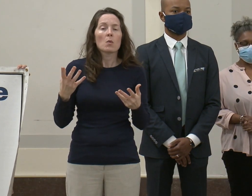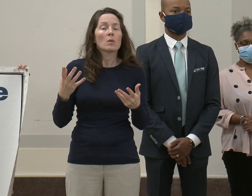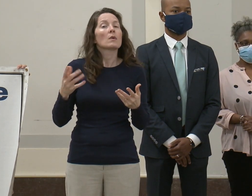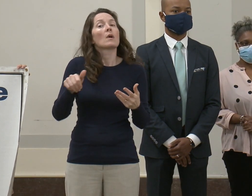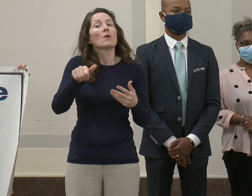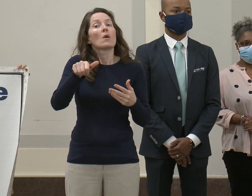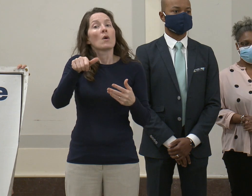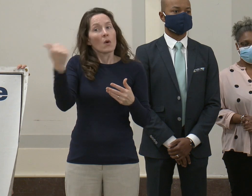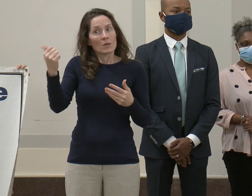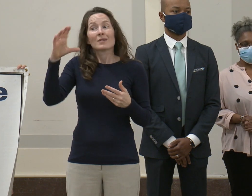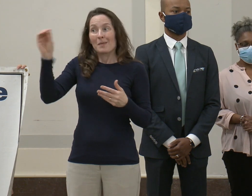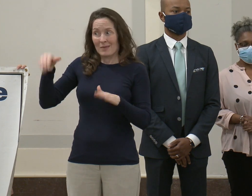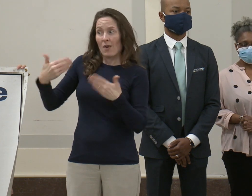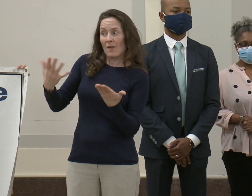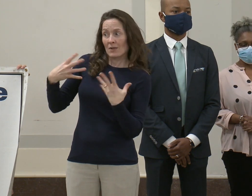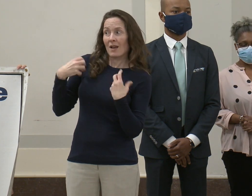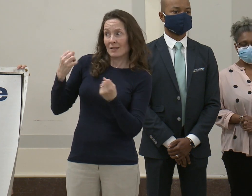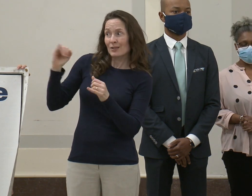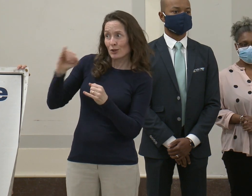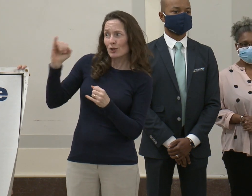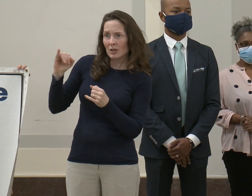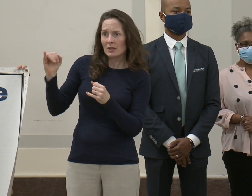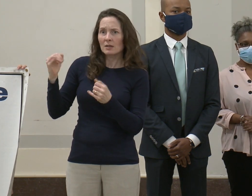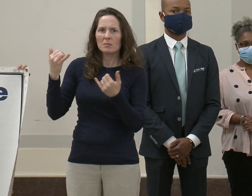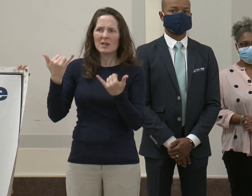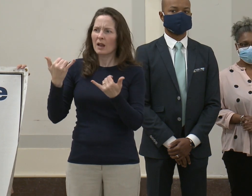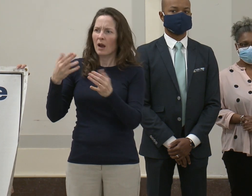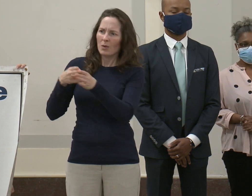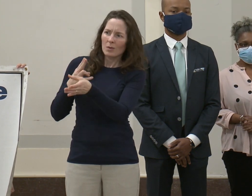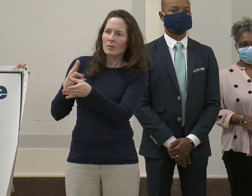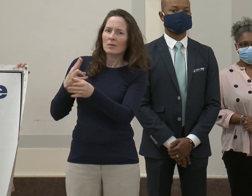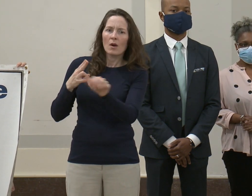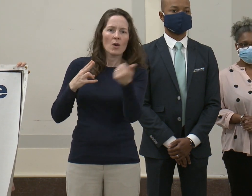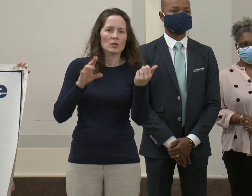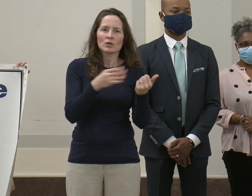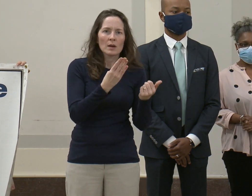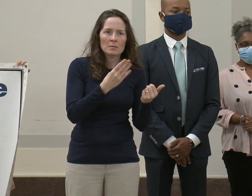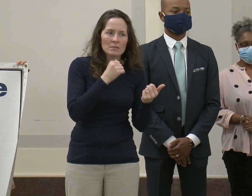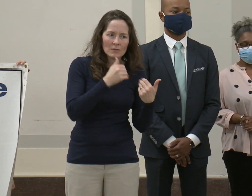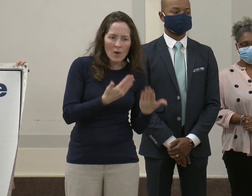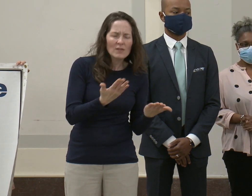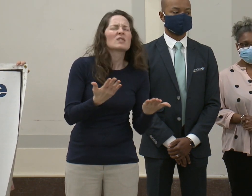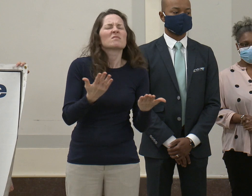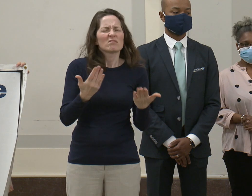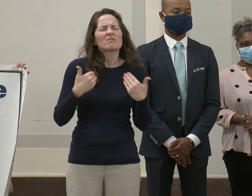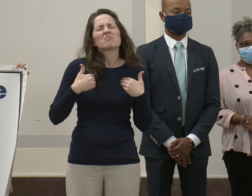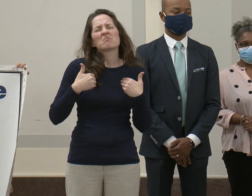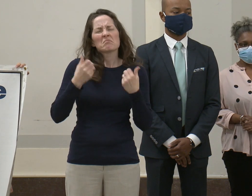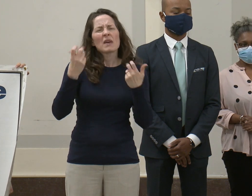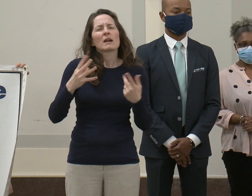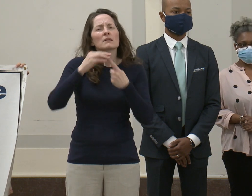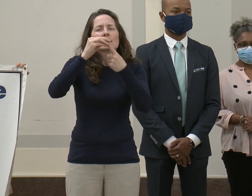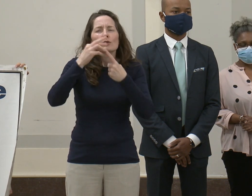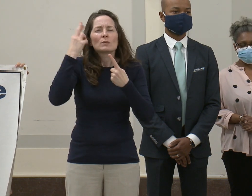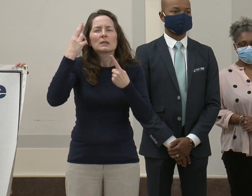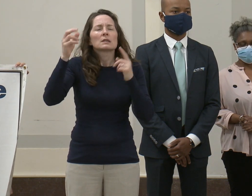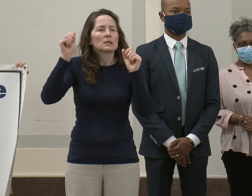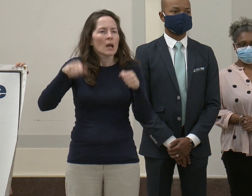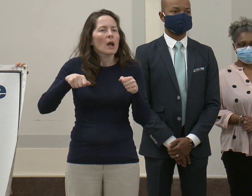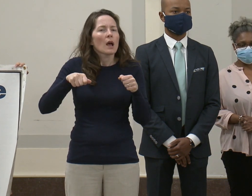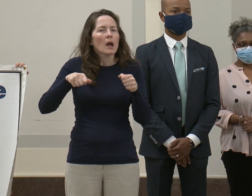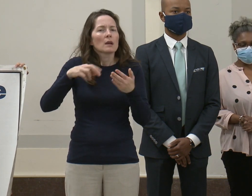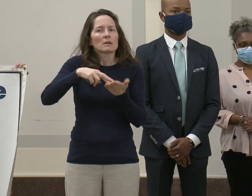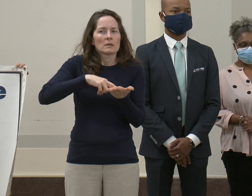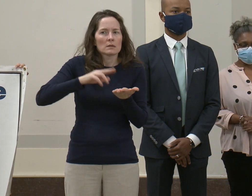coverage, there's other opportunities for special enrollment periods. But today, particularly, we're here to highlight